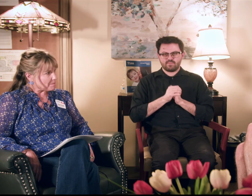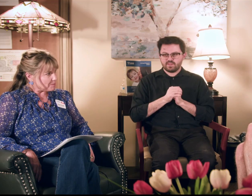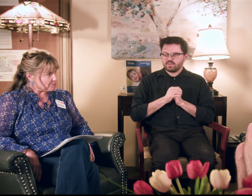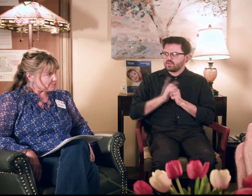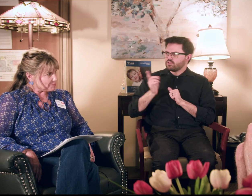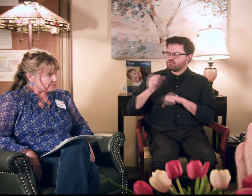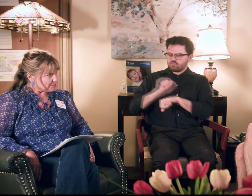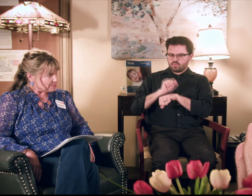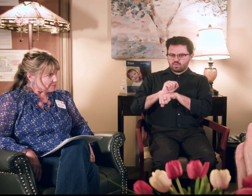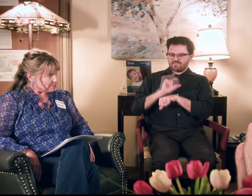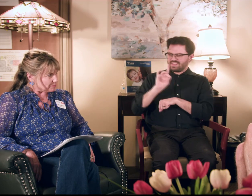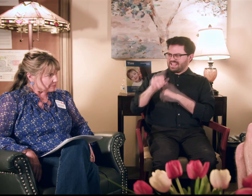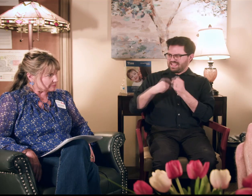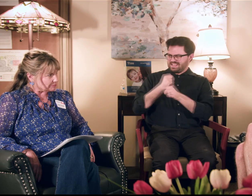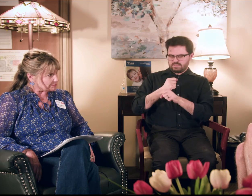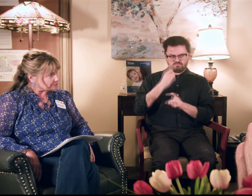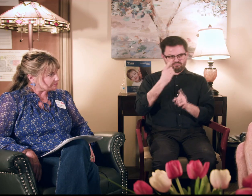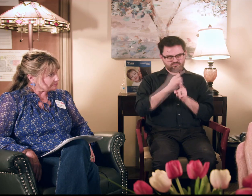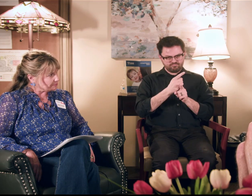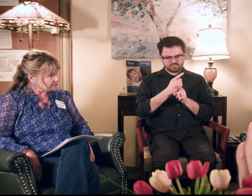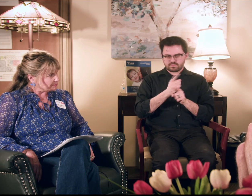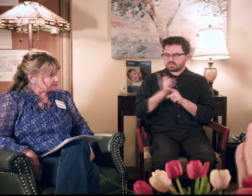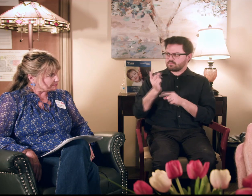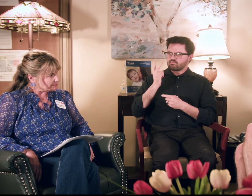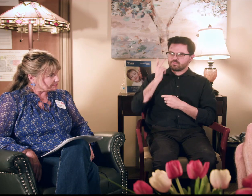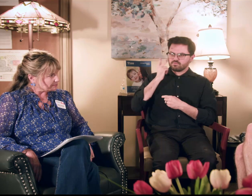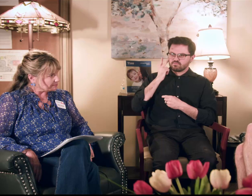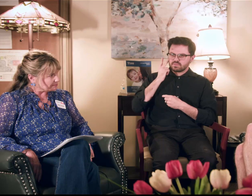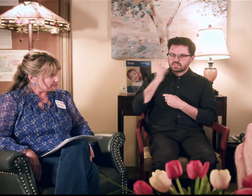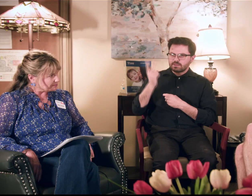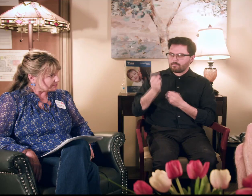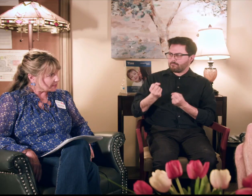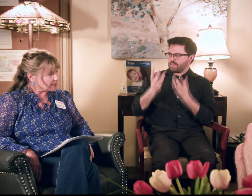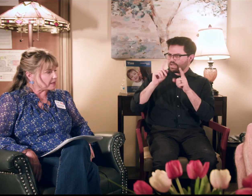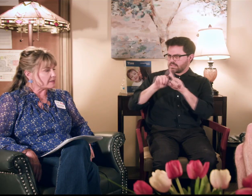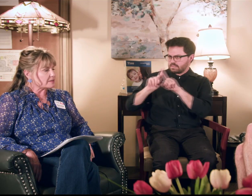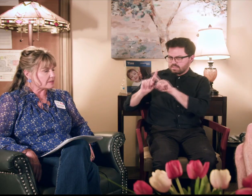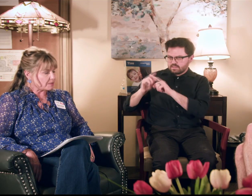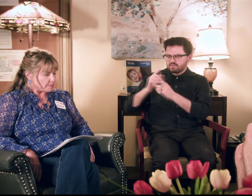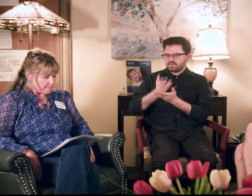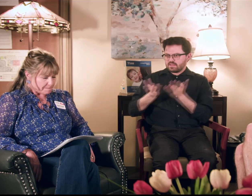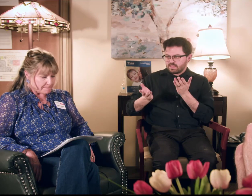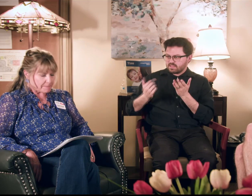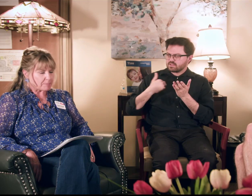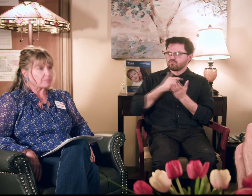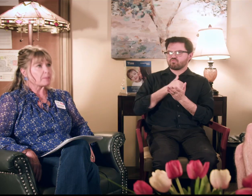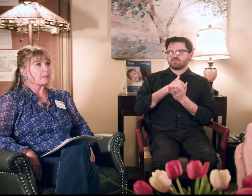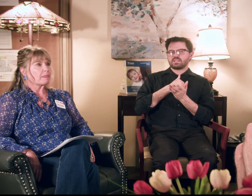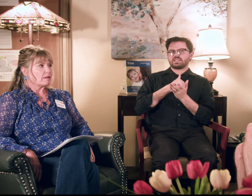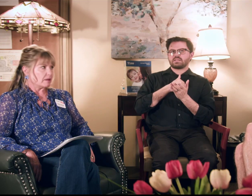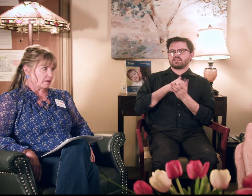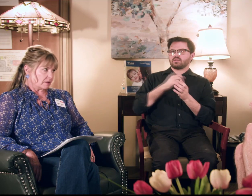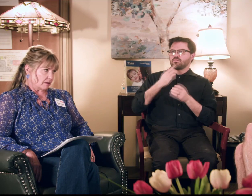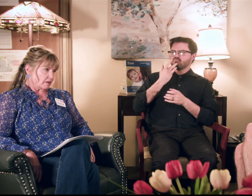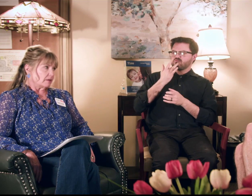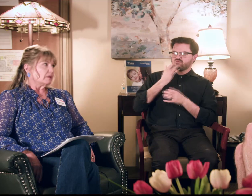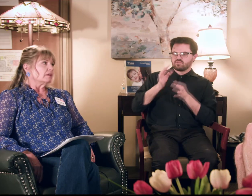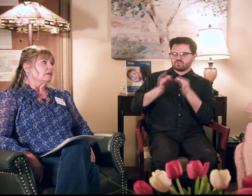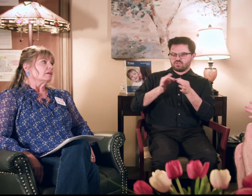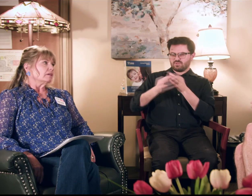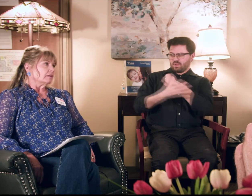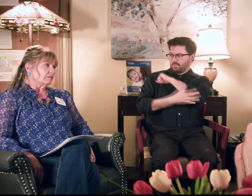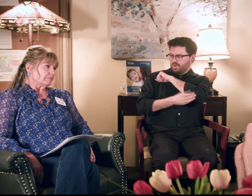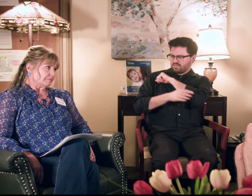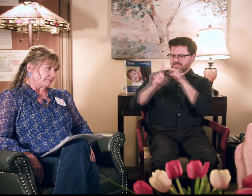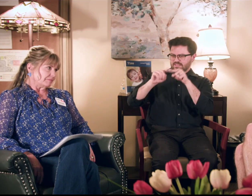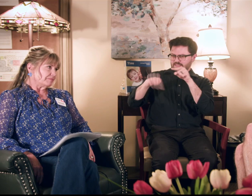So you have seen a lot. And we talk a lot about poverty as a Yes. cycle. There's realities to it. It's a living system. It's